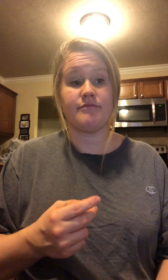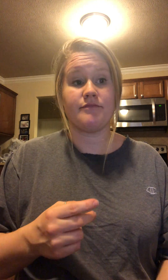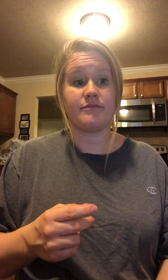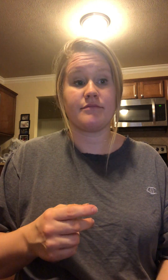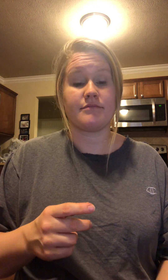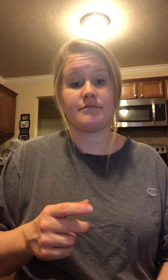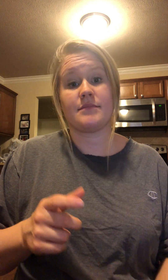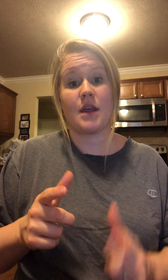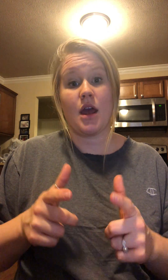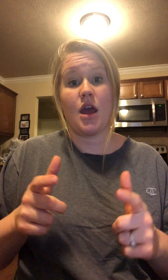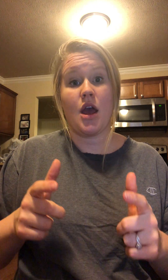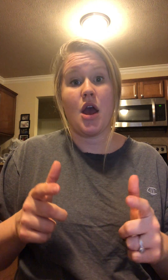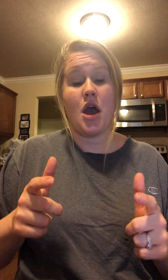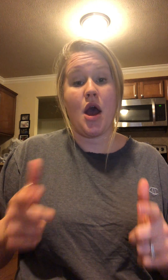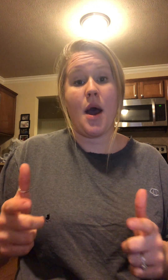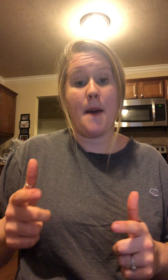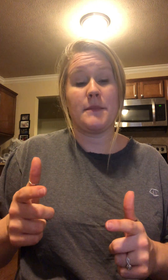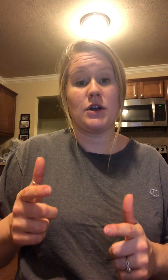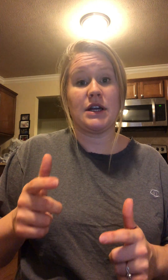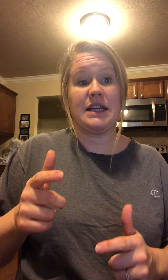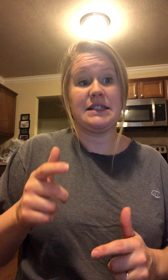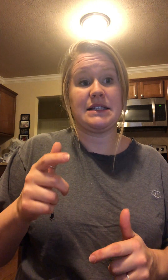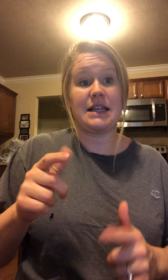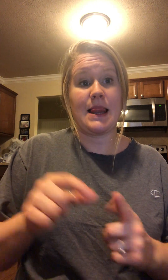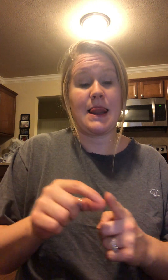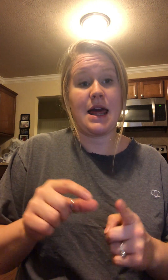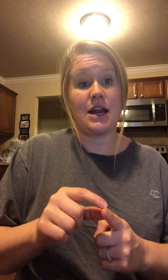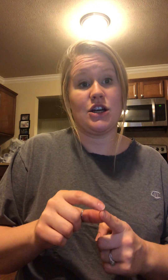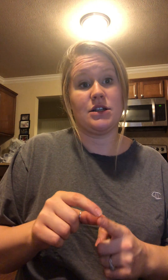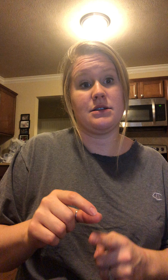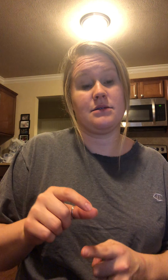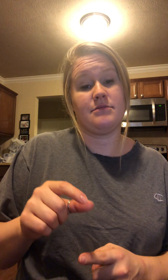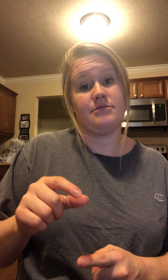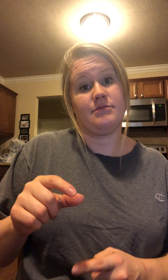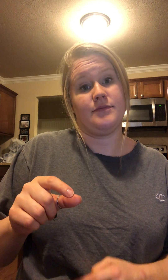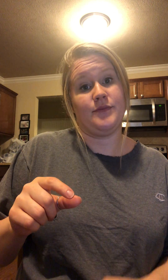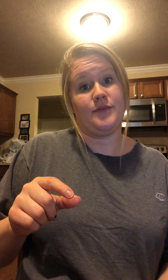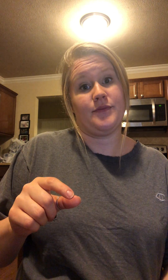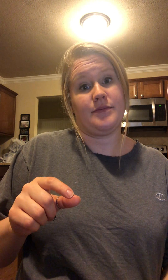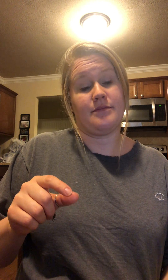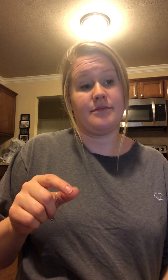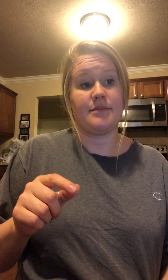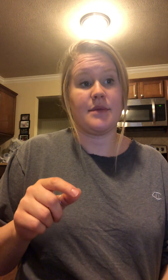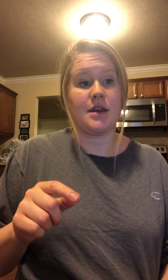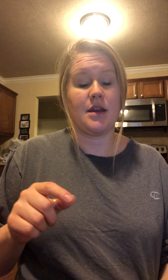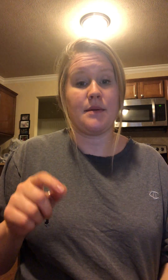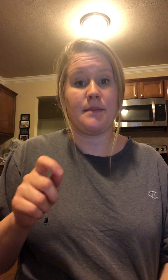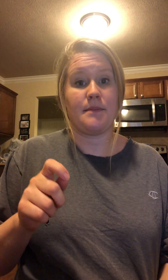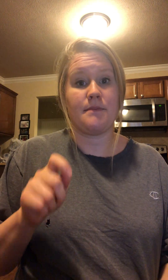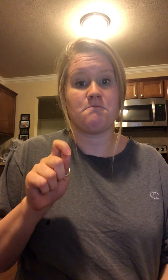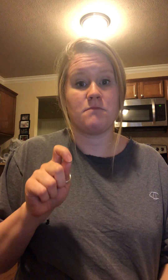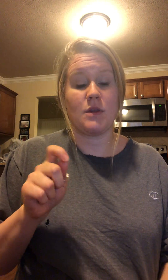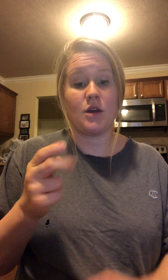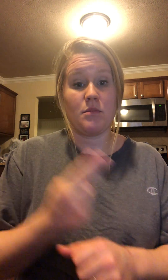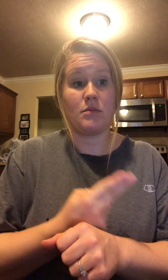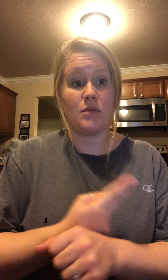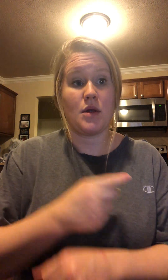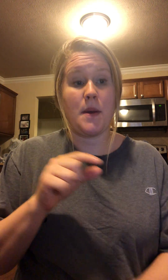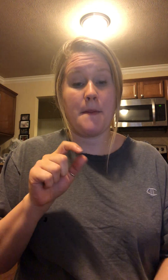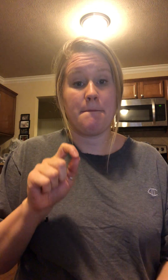idea, and putting punctuation at the end of a sentence. Is that the end of your sentence?